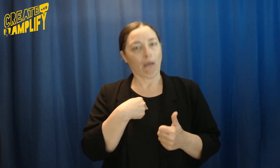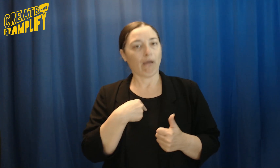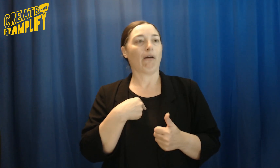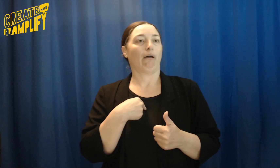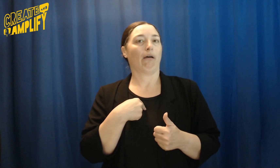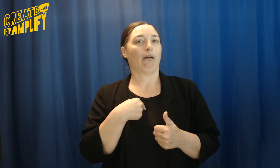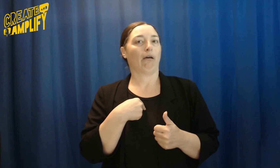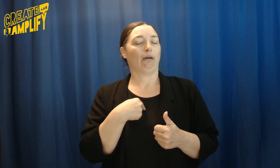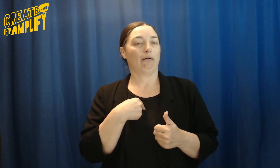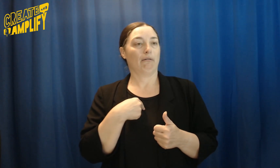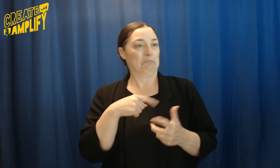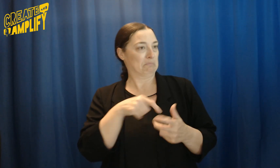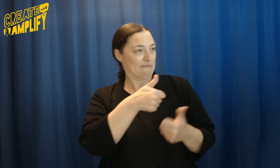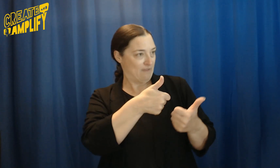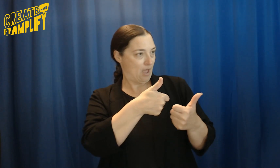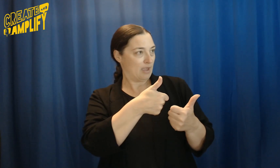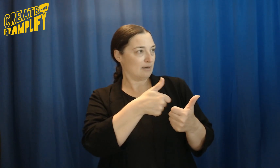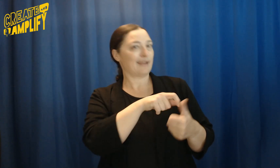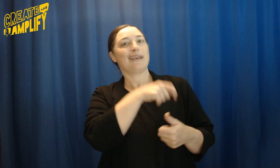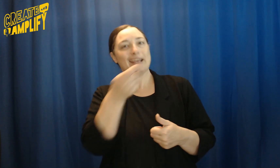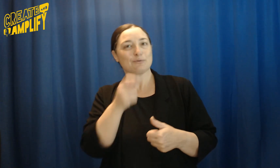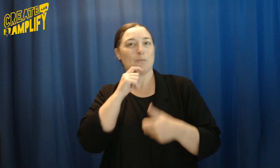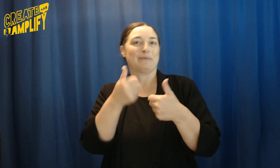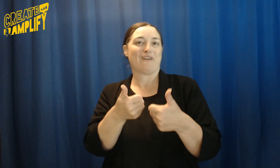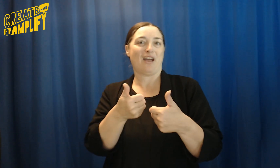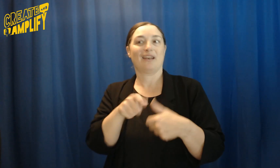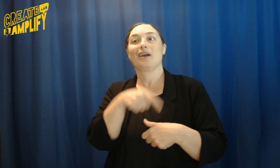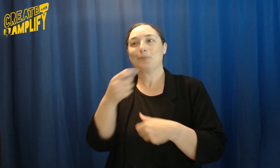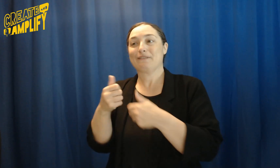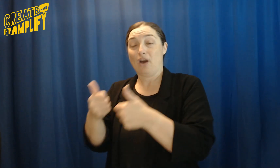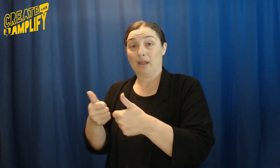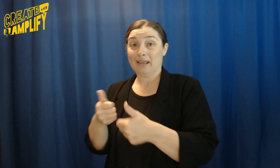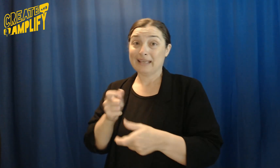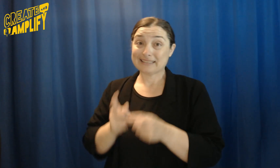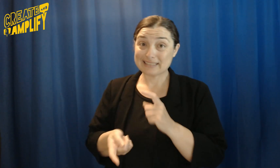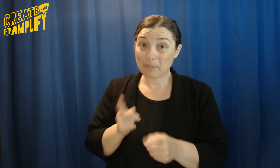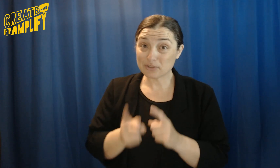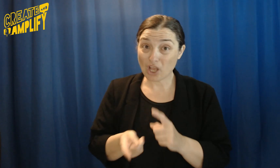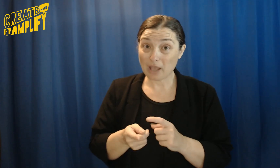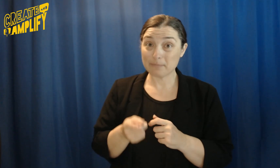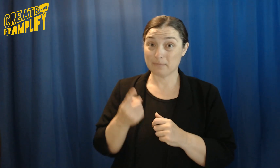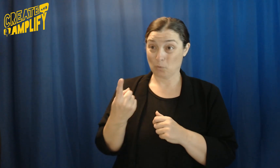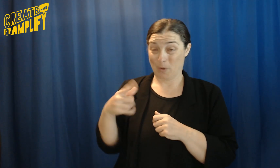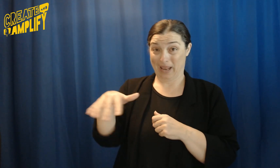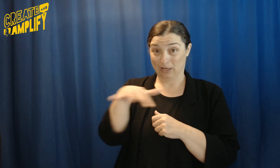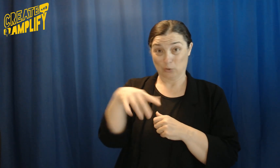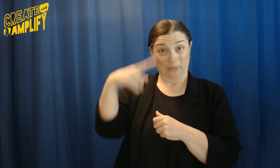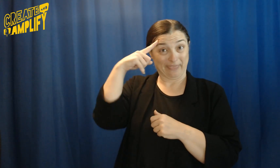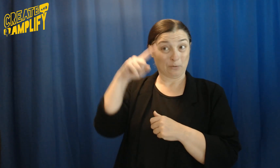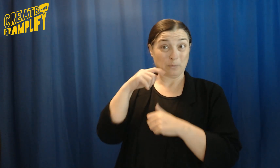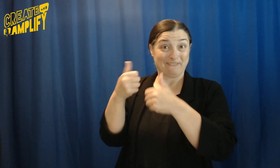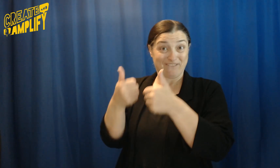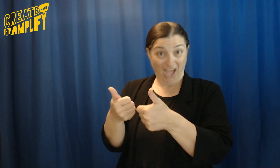big deal. But the one you assume will be no big deal because you've taken care of it, and then it goes wrong